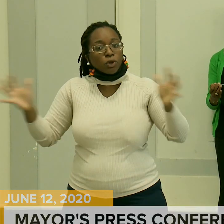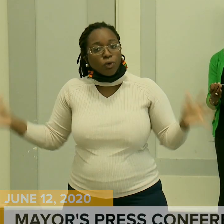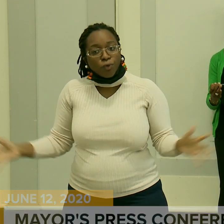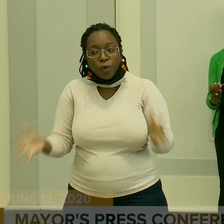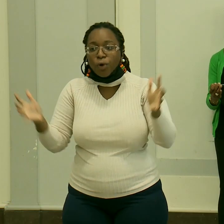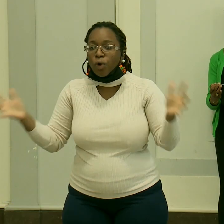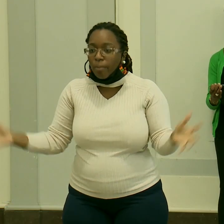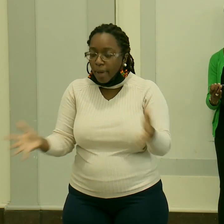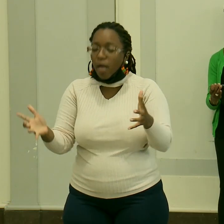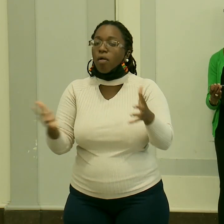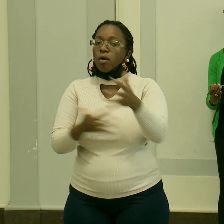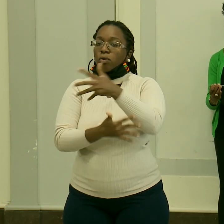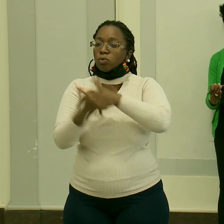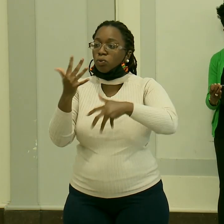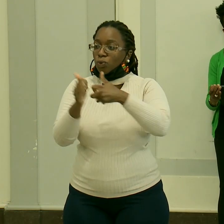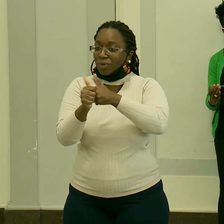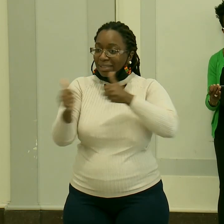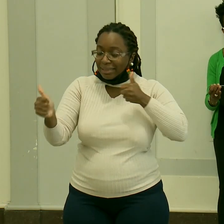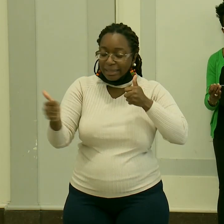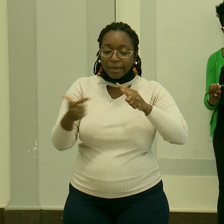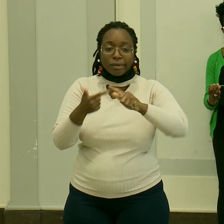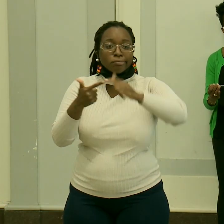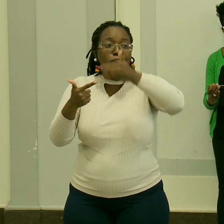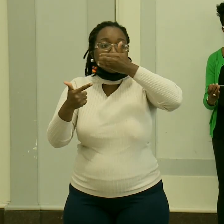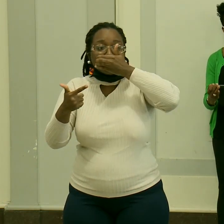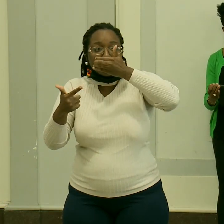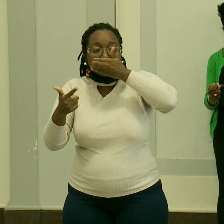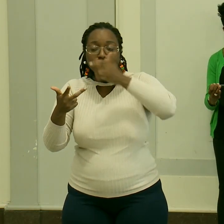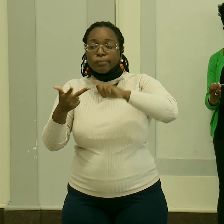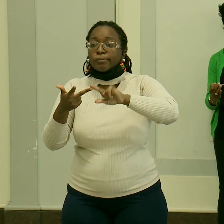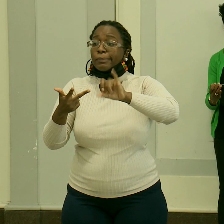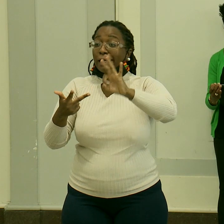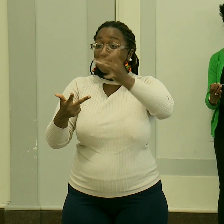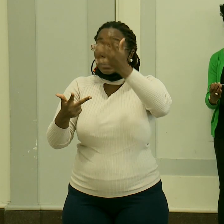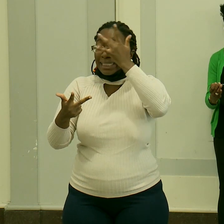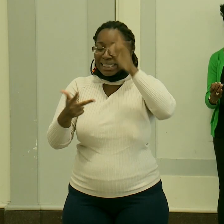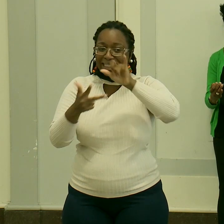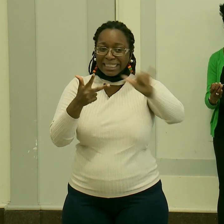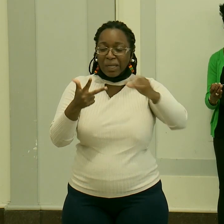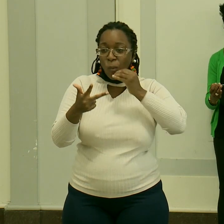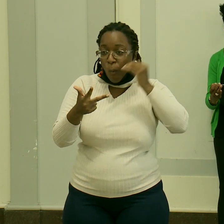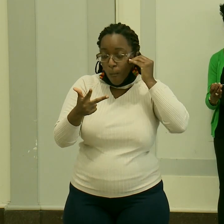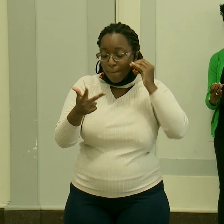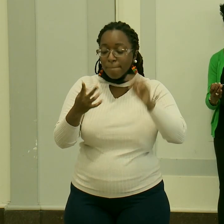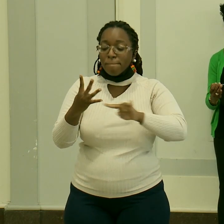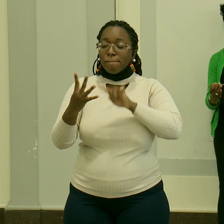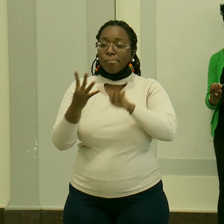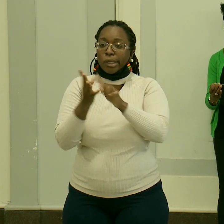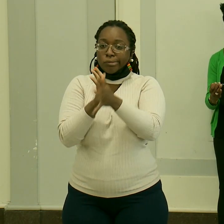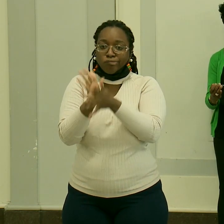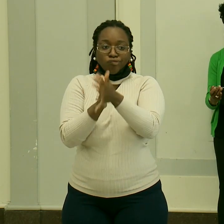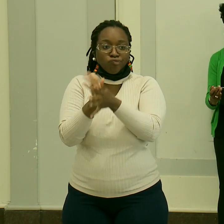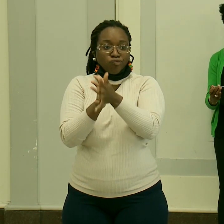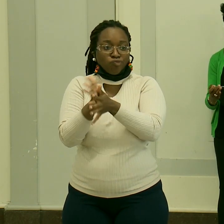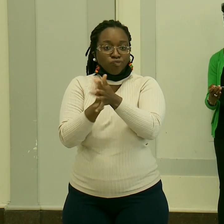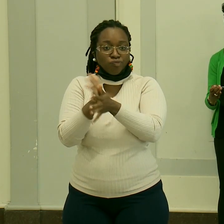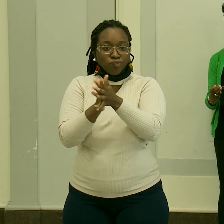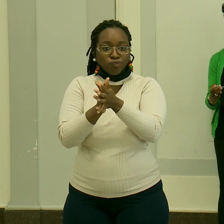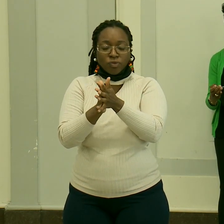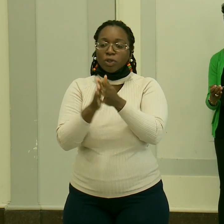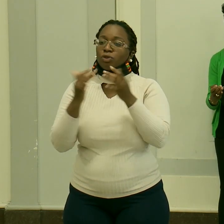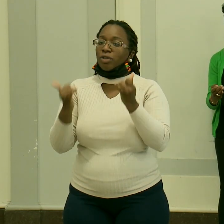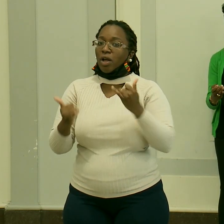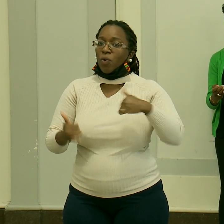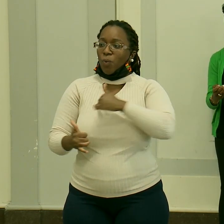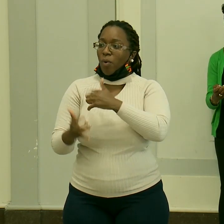of cloth face covering, staying home if ill, and hand washing. And again, I want to thank the majority of Baltimoreans who